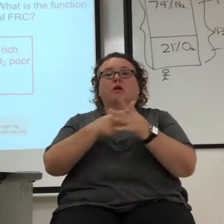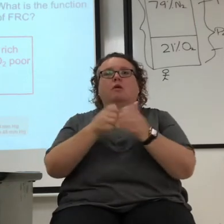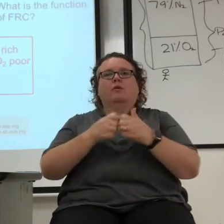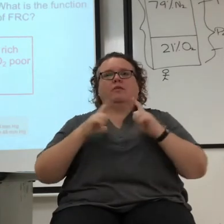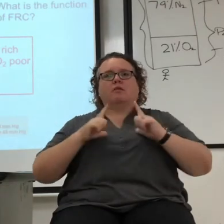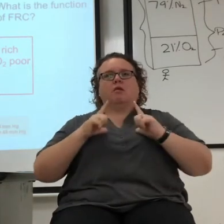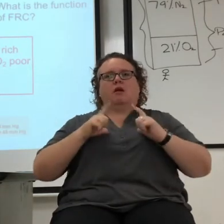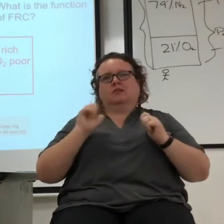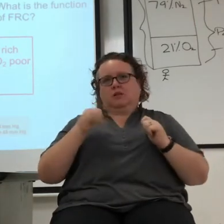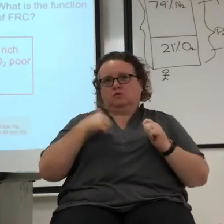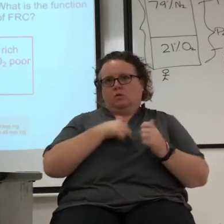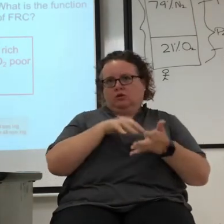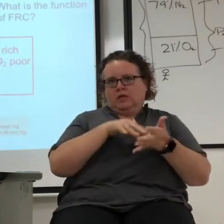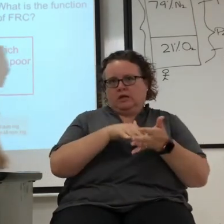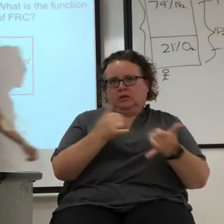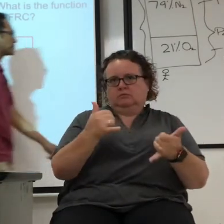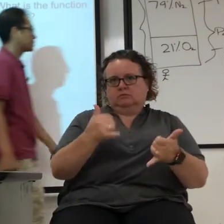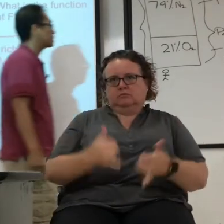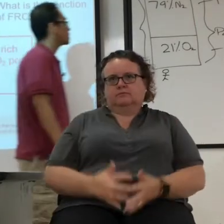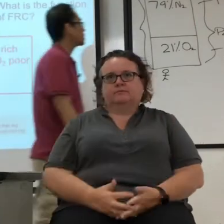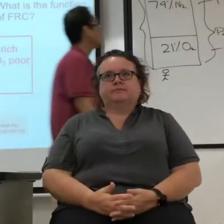studying.